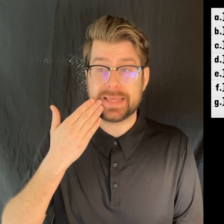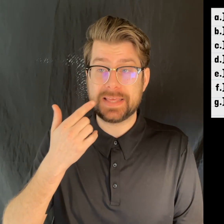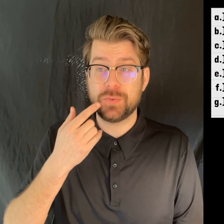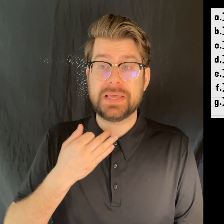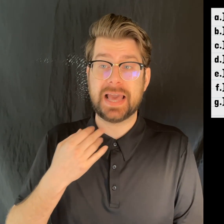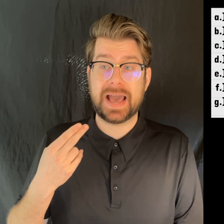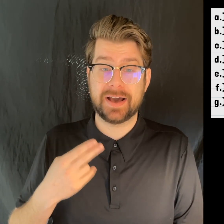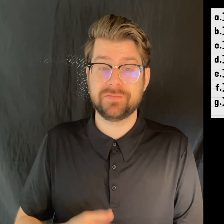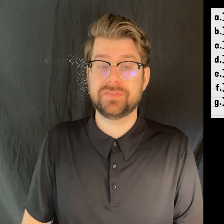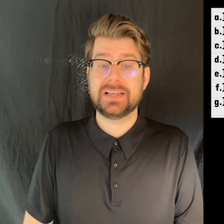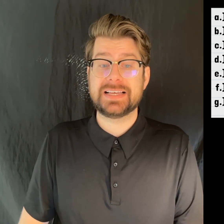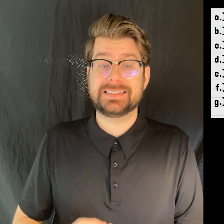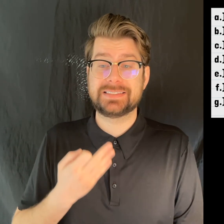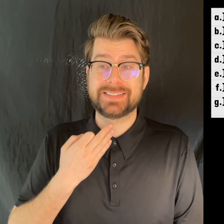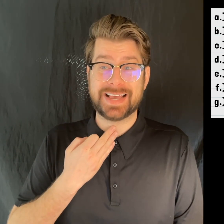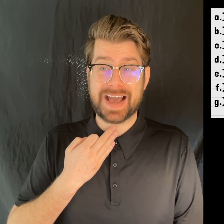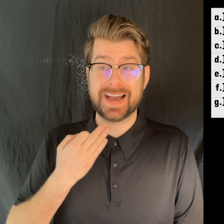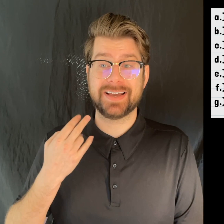E, we have sack,